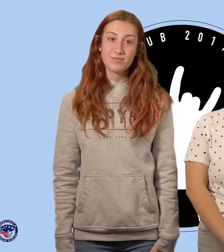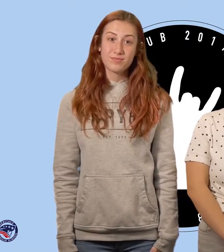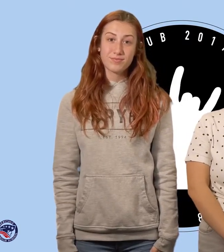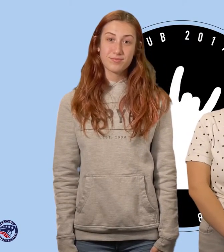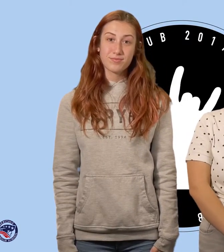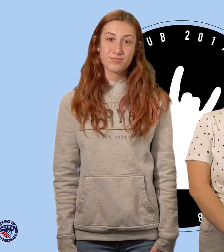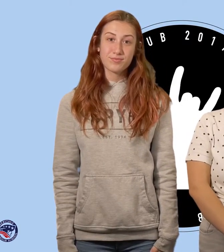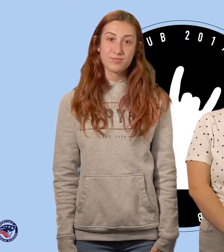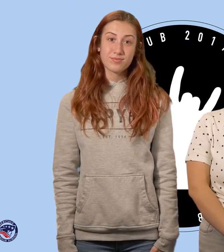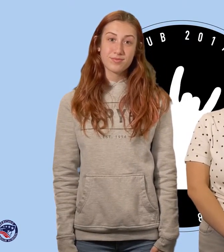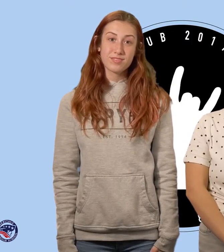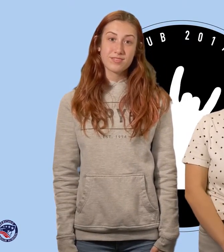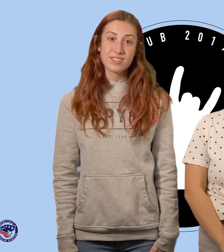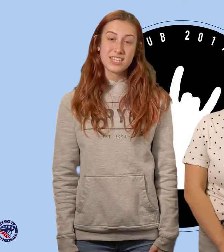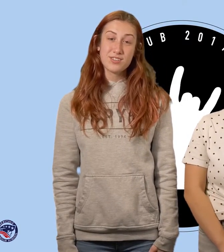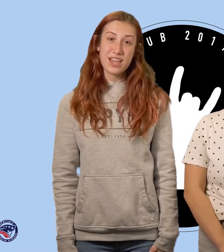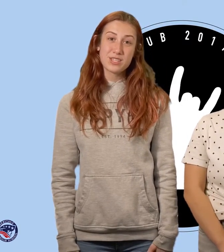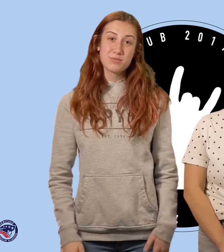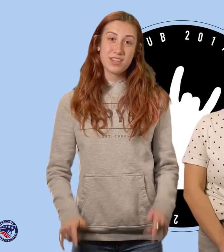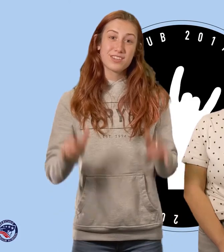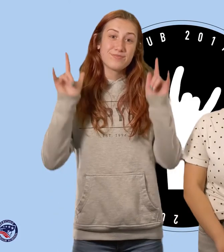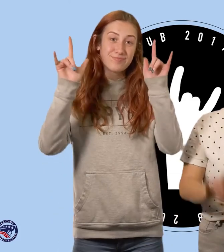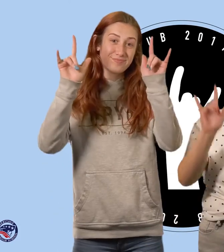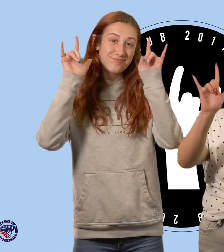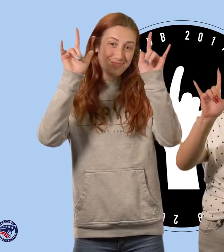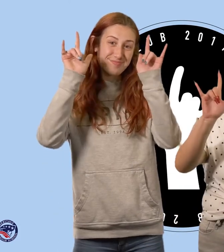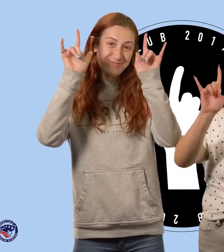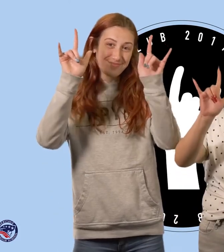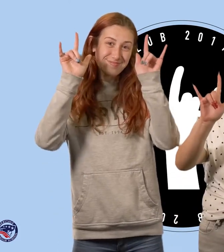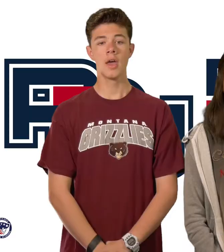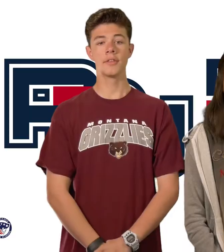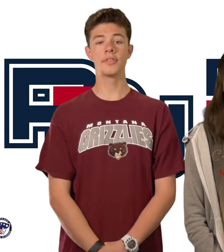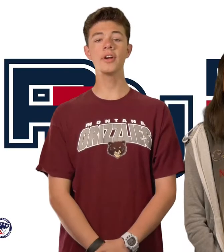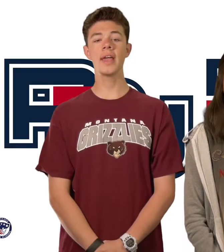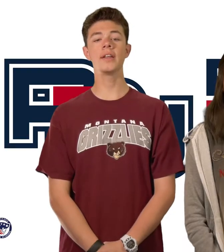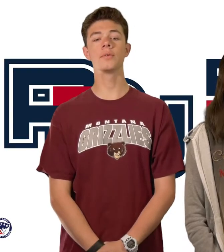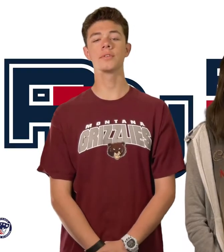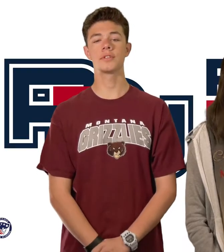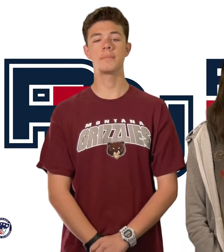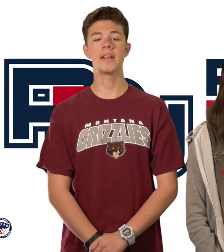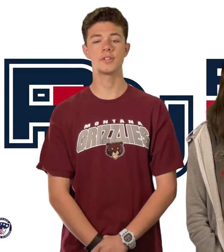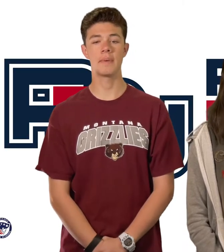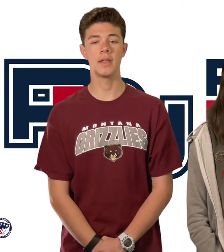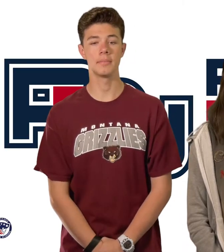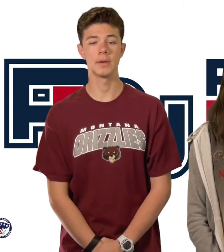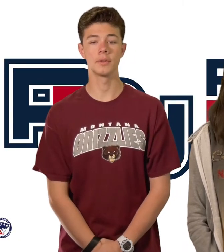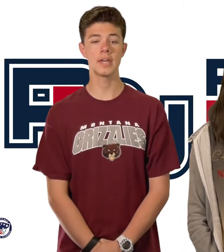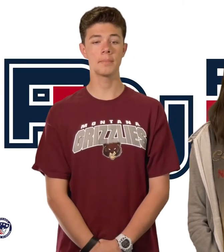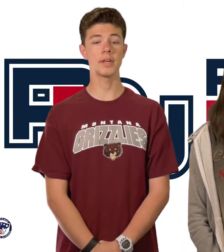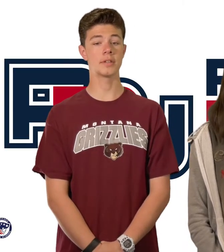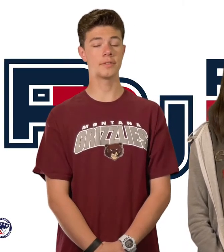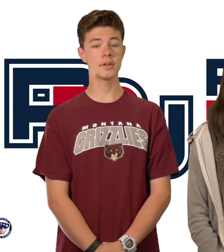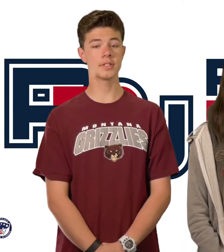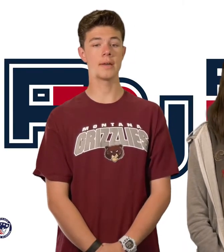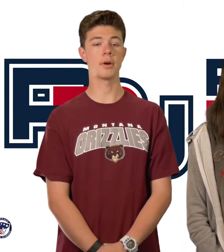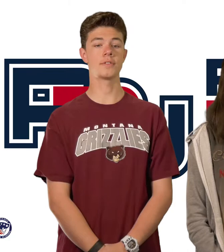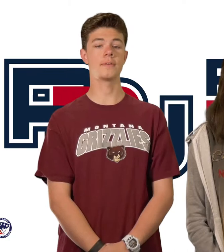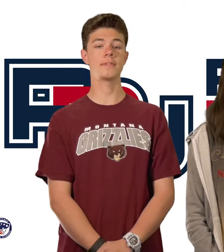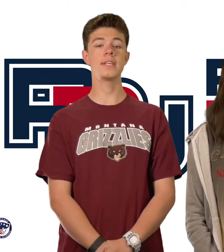for today, Patriots. See you next week. Love you. The third annual Spanish Spelling Bee will take place on Thursday, March 15th